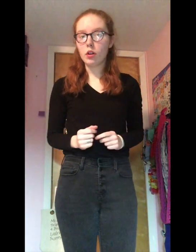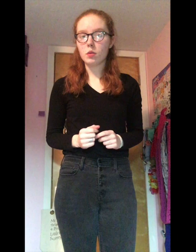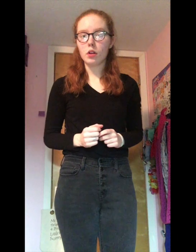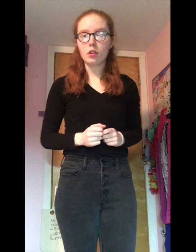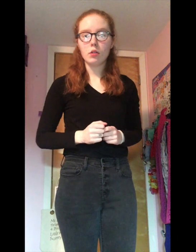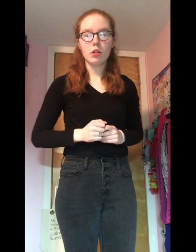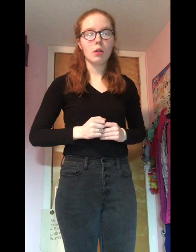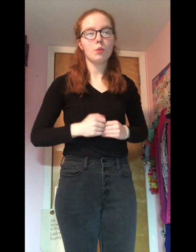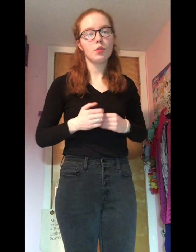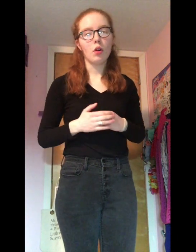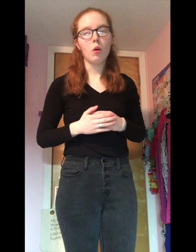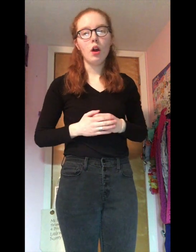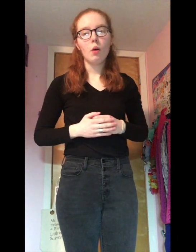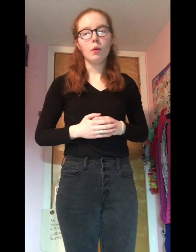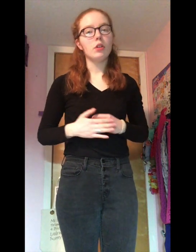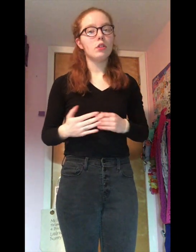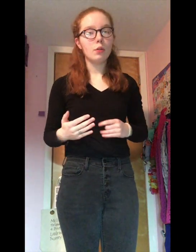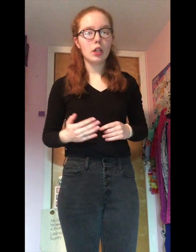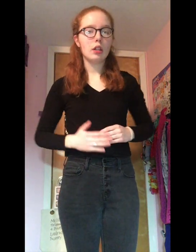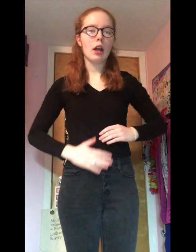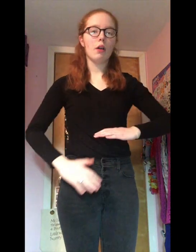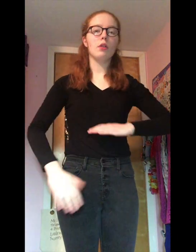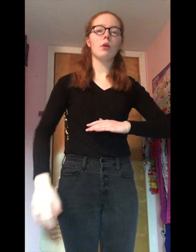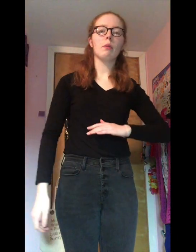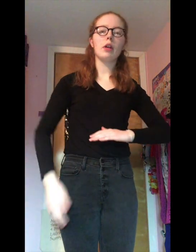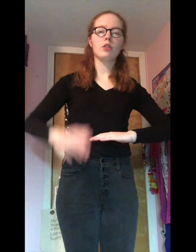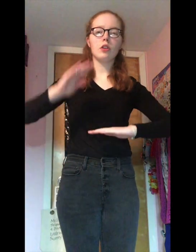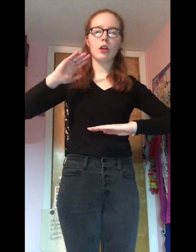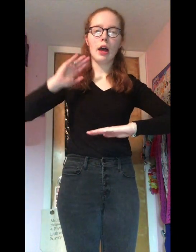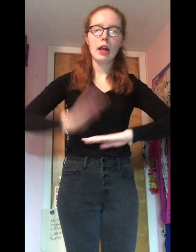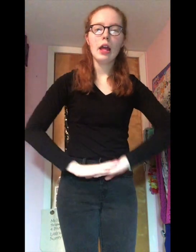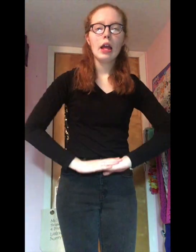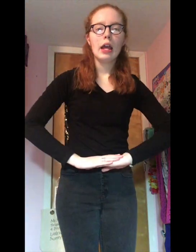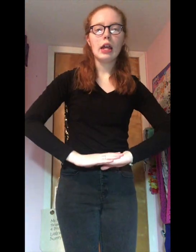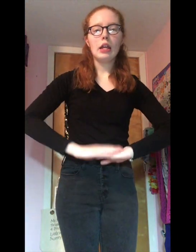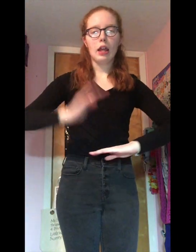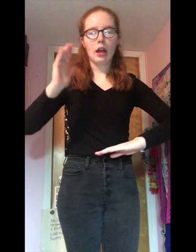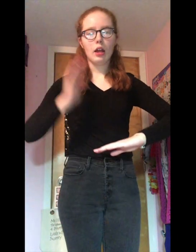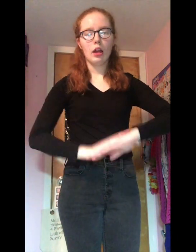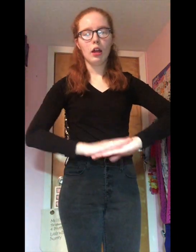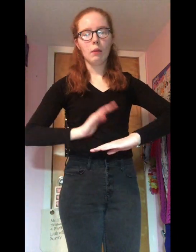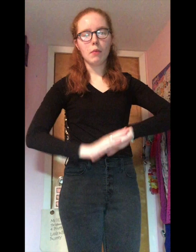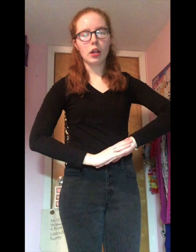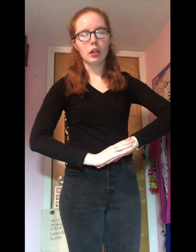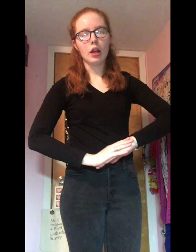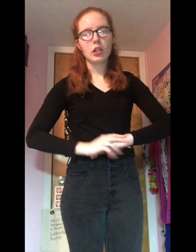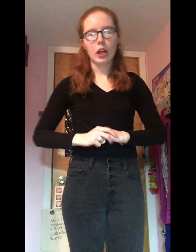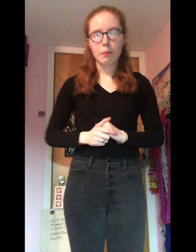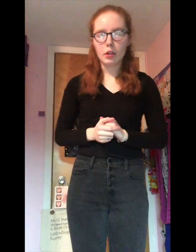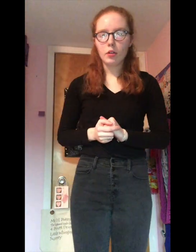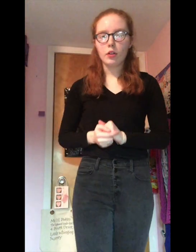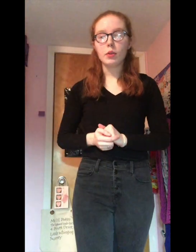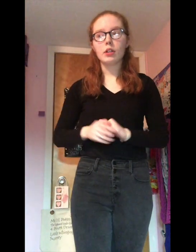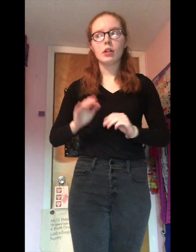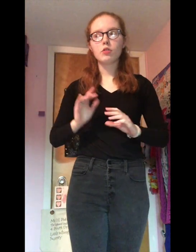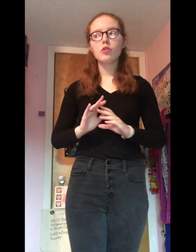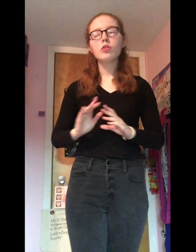while you're doing them. So when you're doing down, you want to make sure you're not hitting that and making that slapping noise, because that's